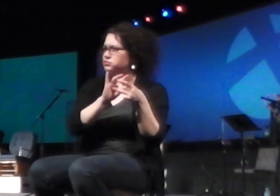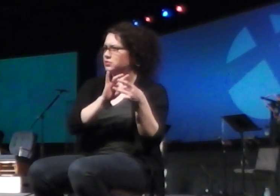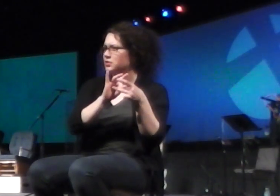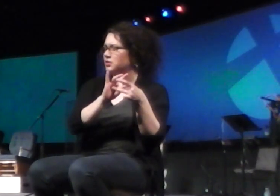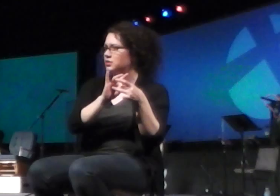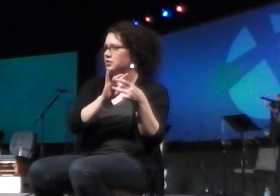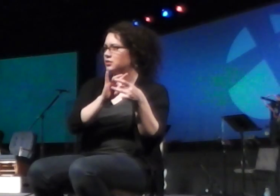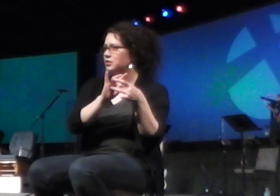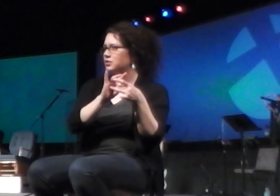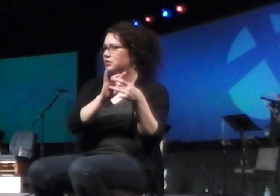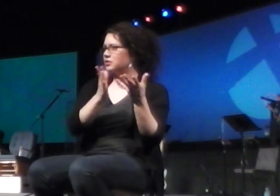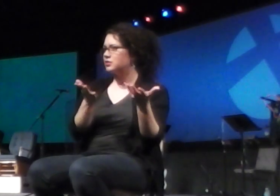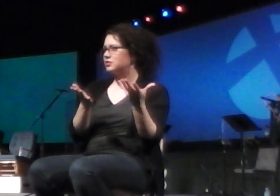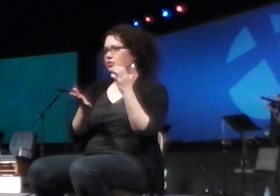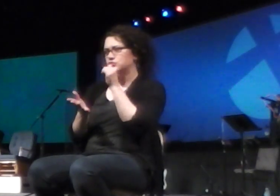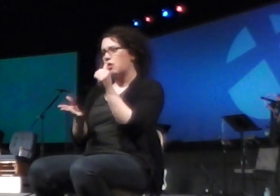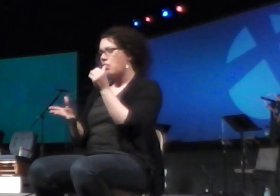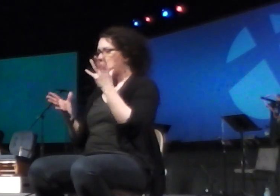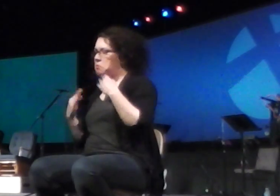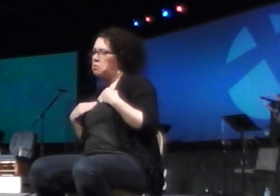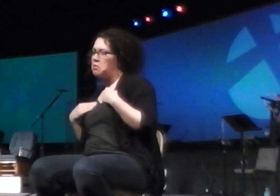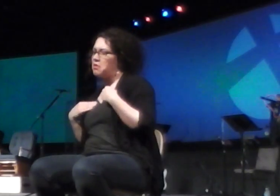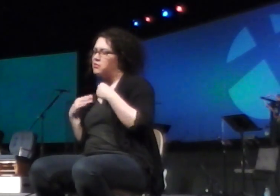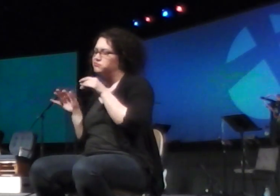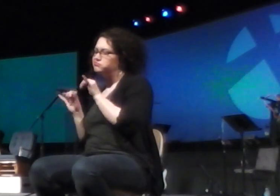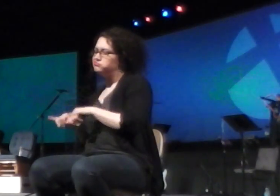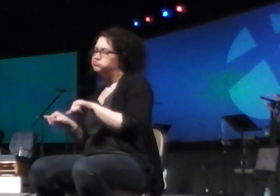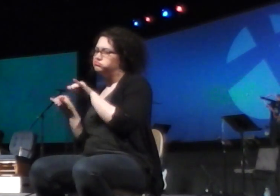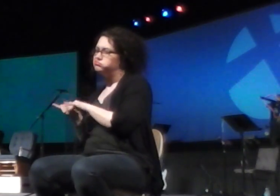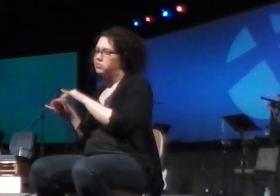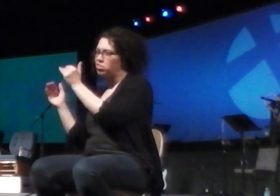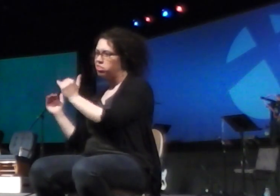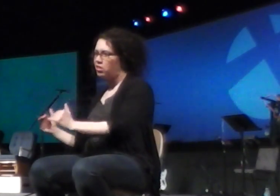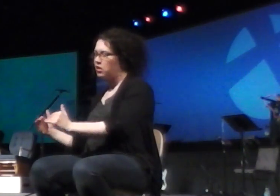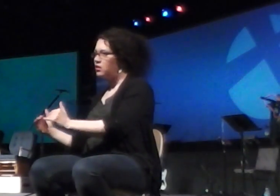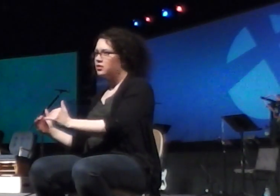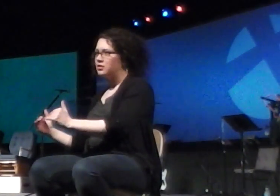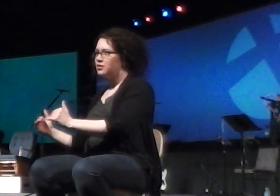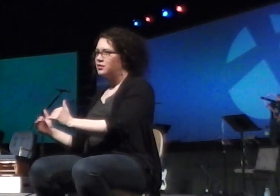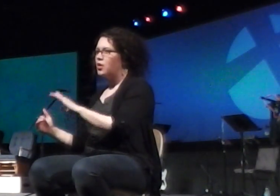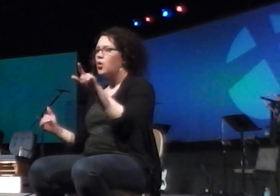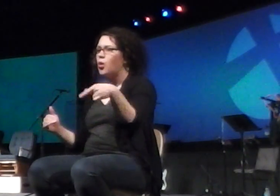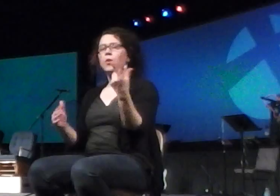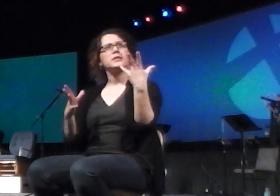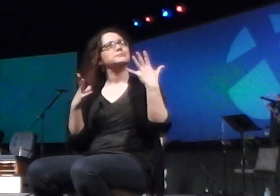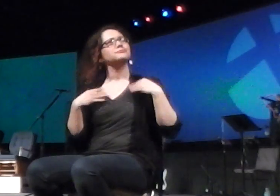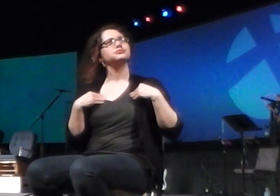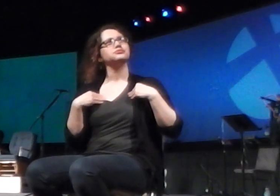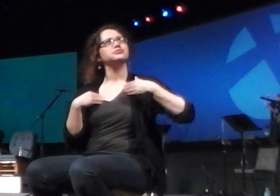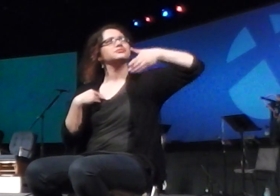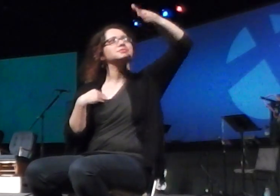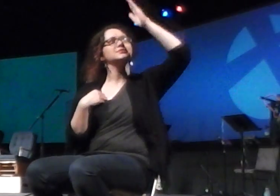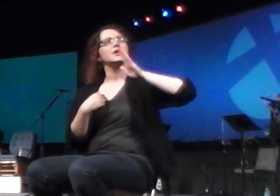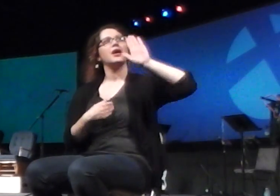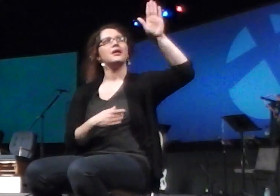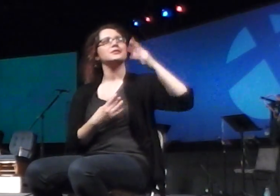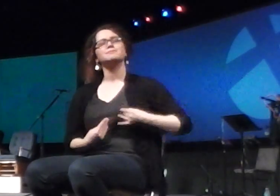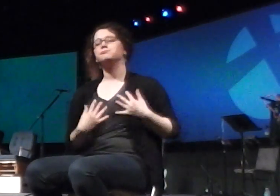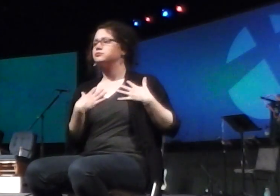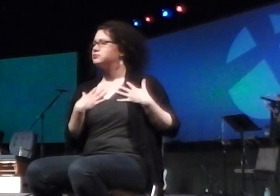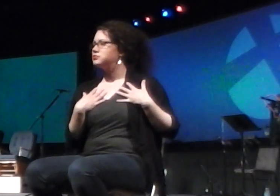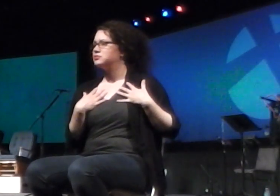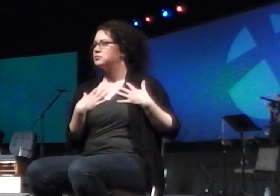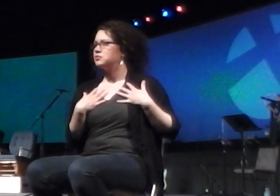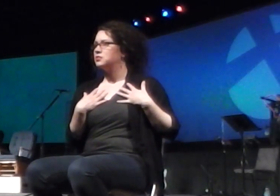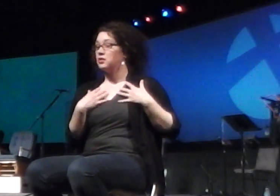just whatever would make you popular in the moment. Don't settle for anything less than the voice of God. And there's a generation of people who have